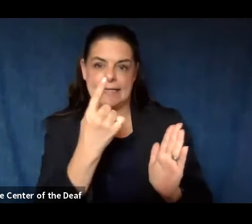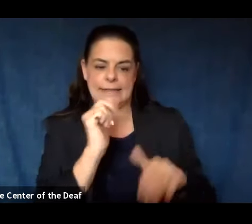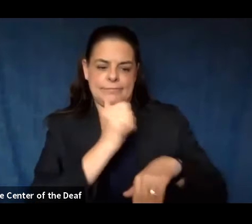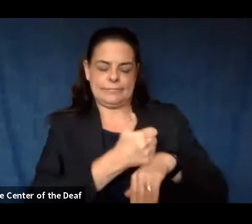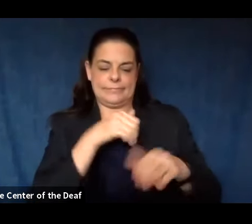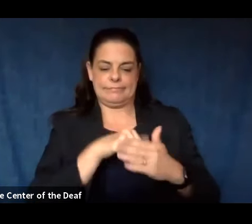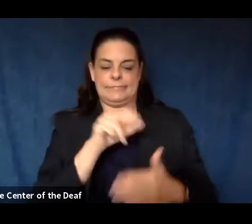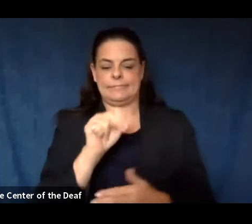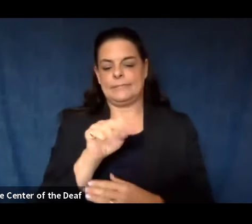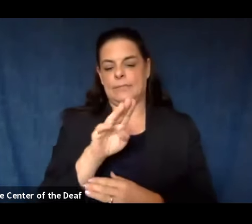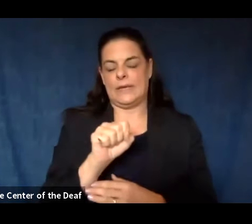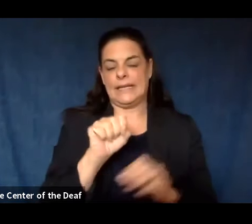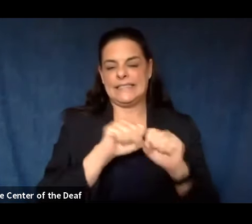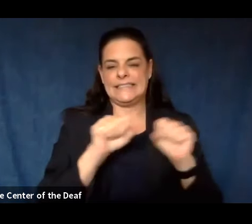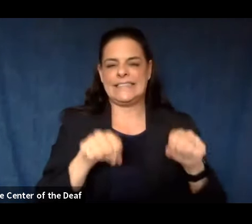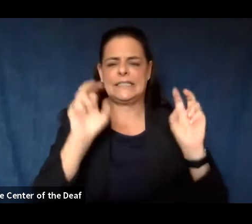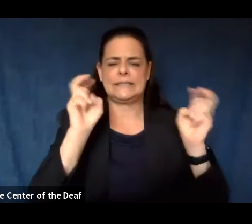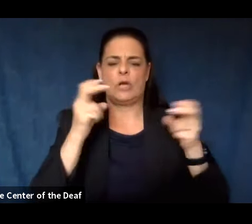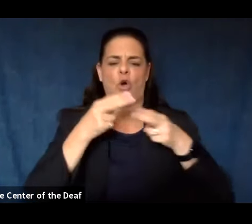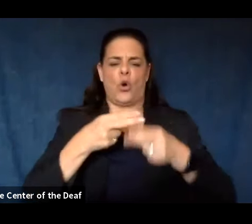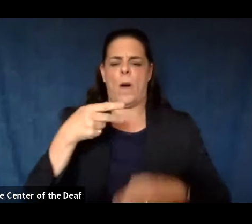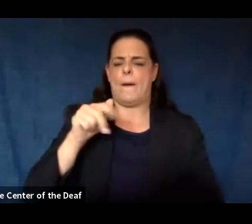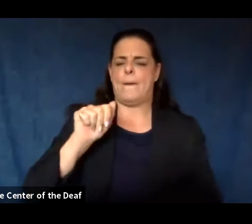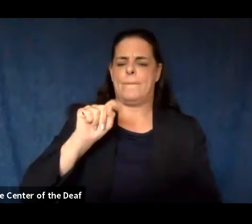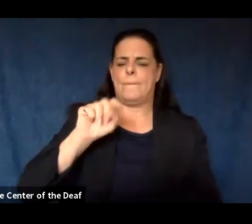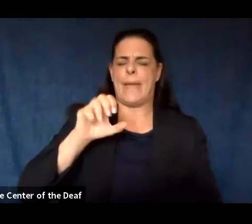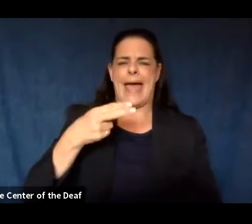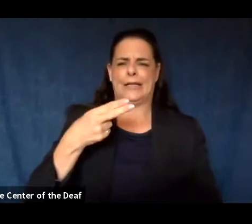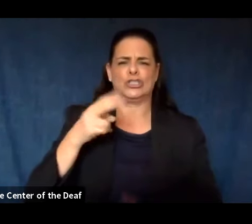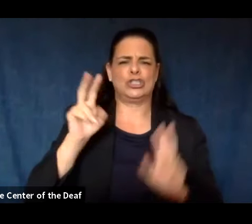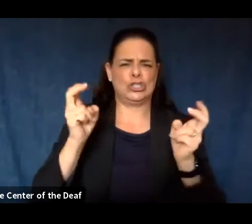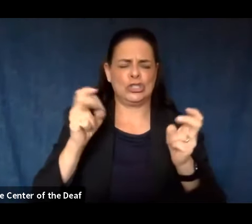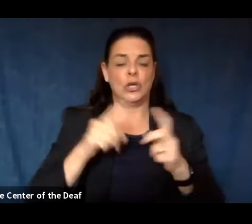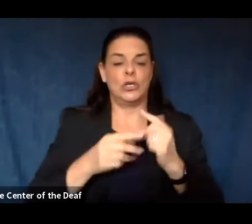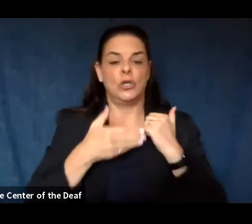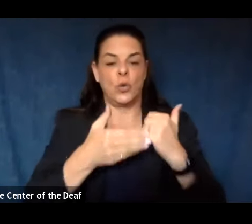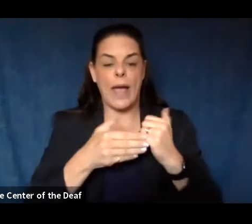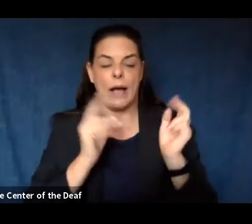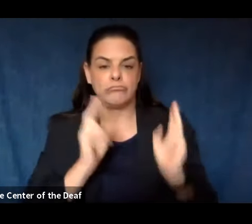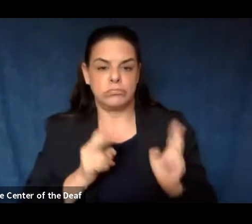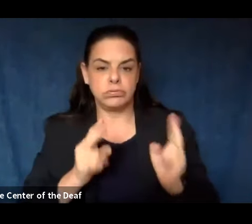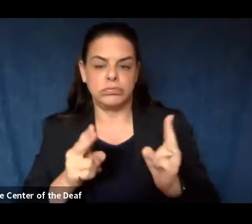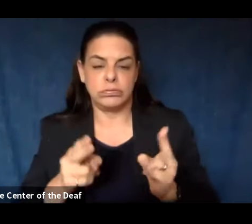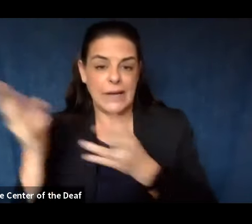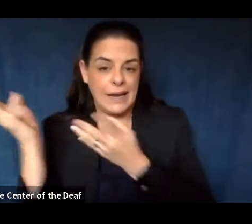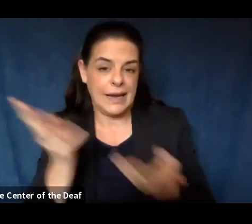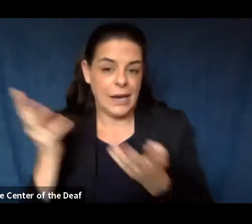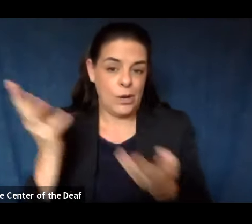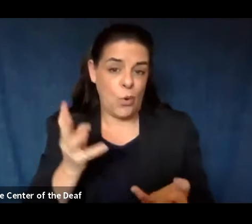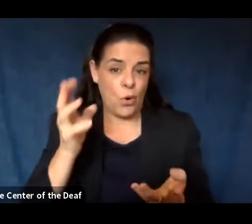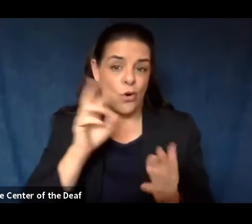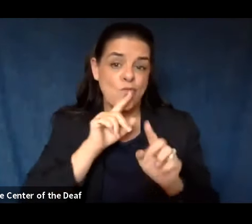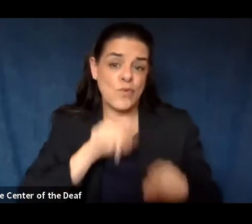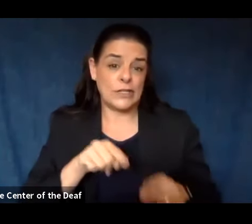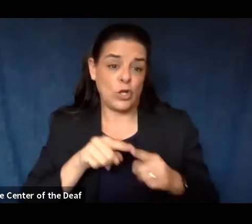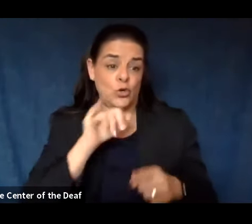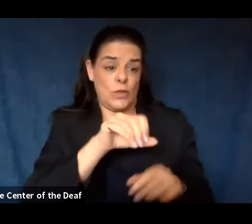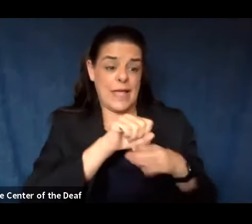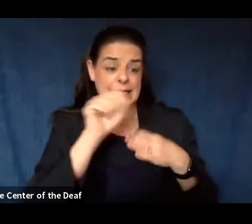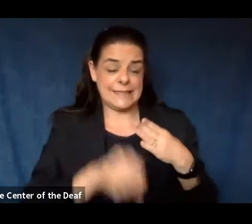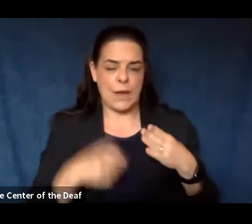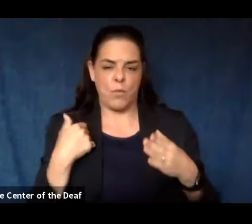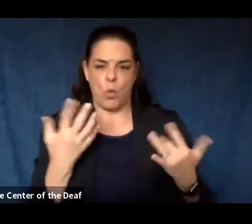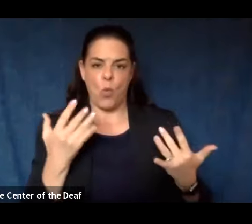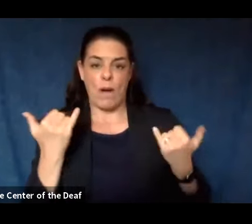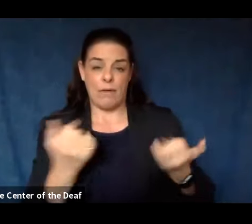NBS system, a patch as they called it, to help expedite the importing of results into the system. And we're waiting through this week to